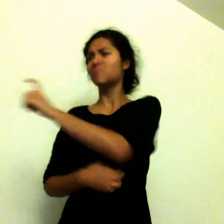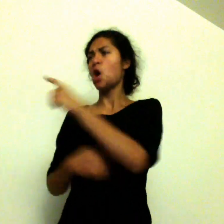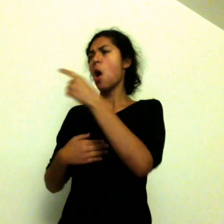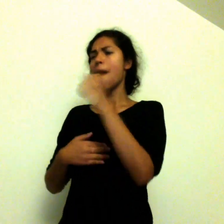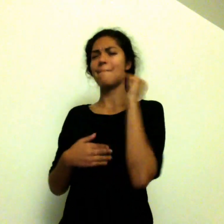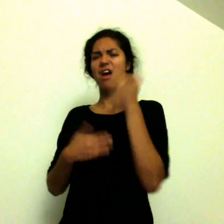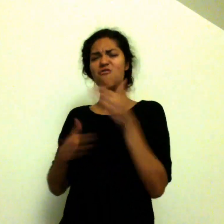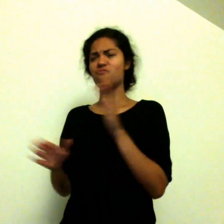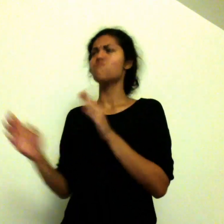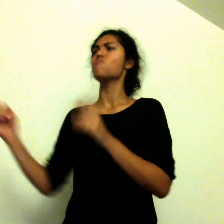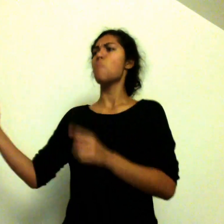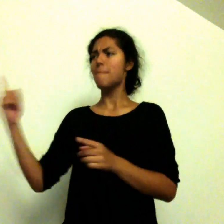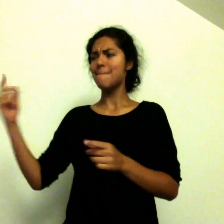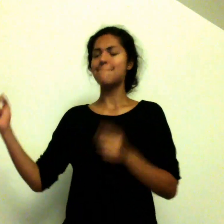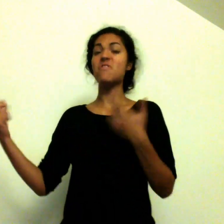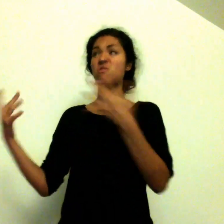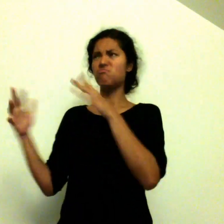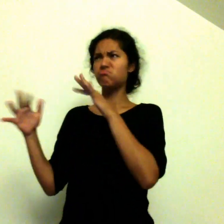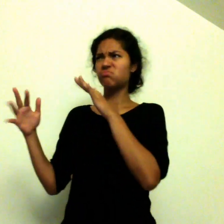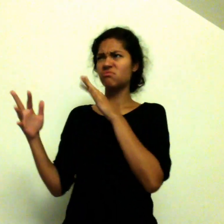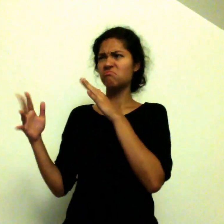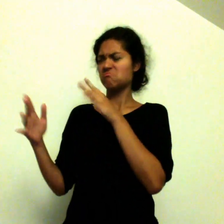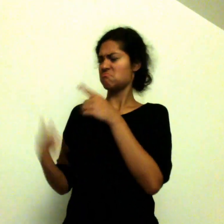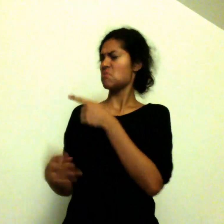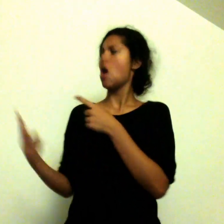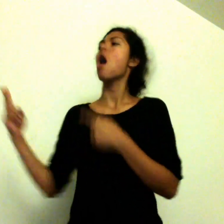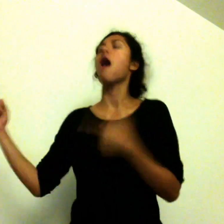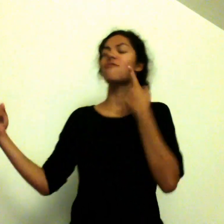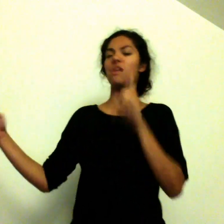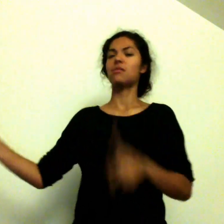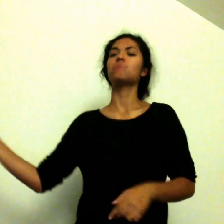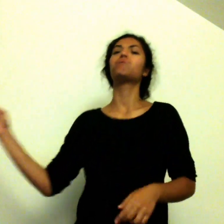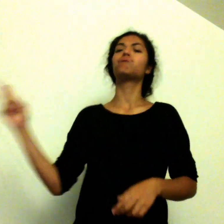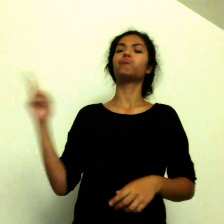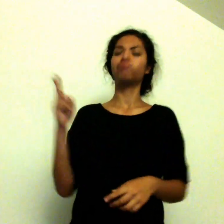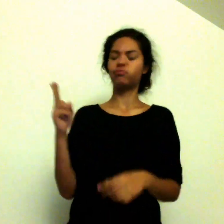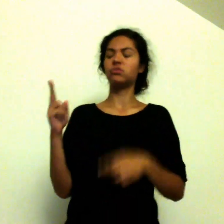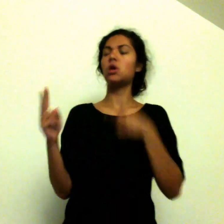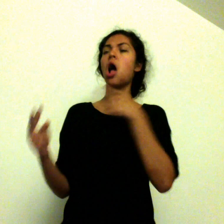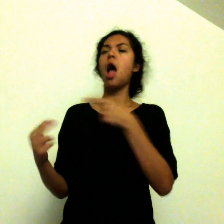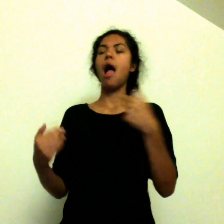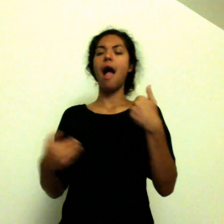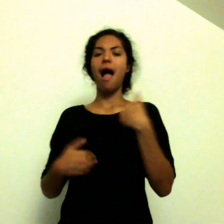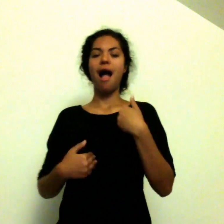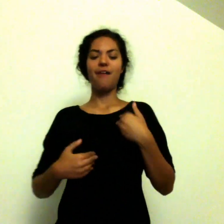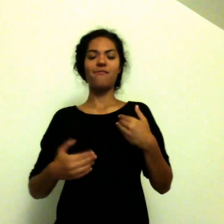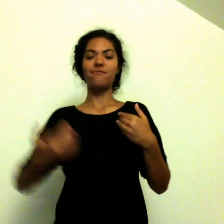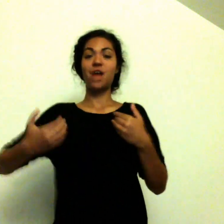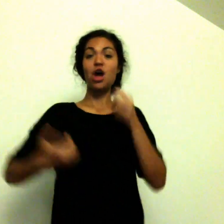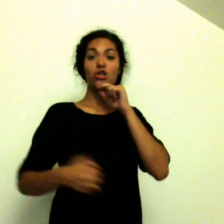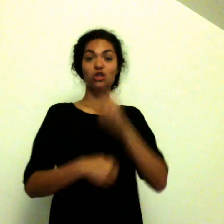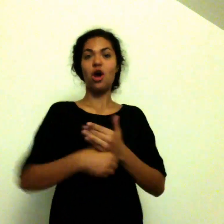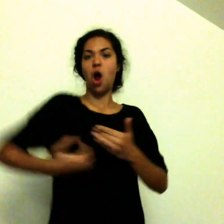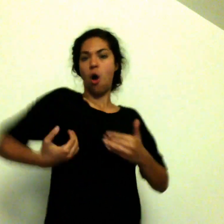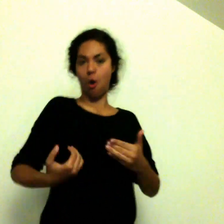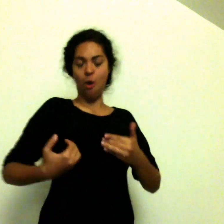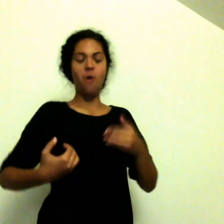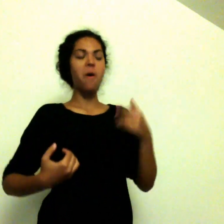later with his arm around her, one arm around her, his left hand holding a tray with 3 glasses of lemonade, one for her, one for my